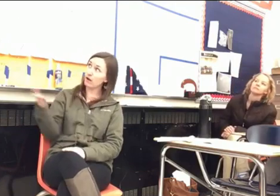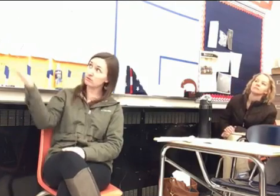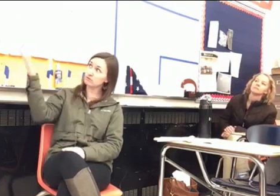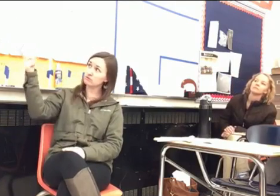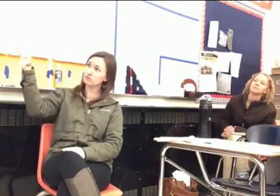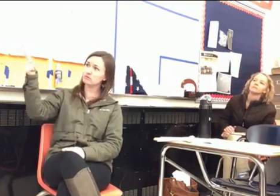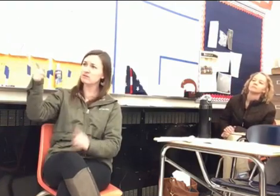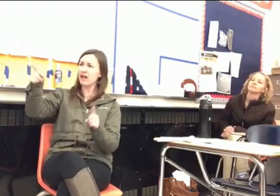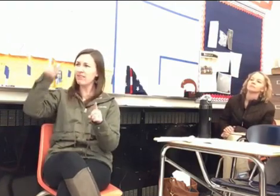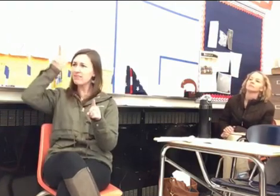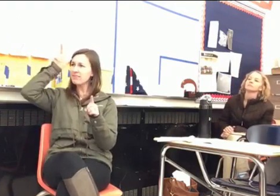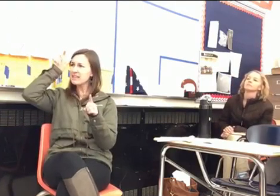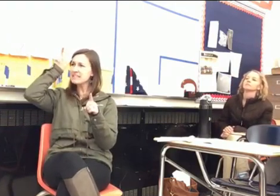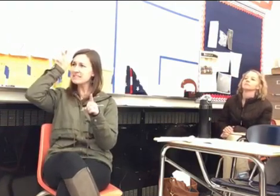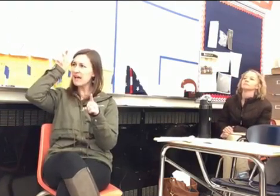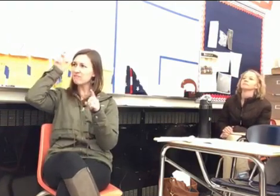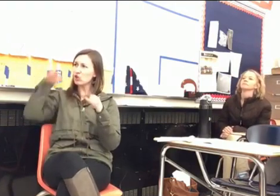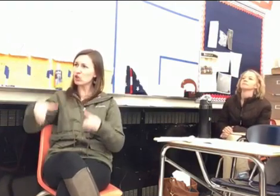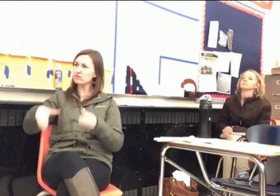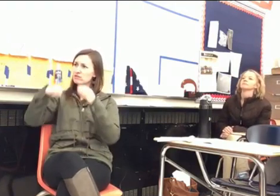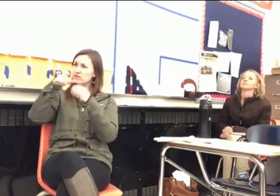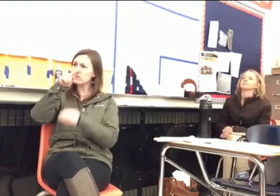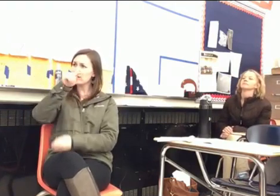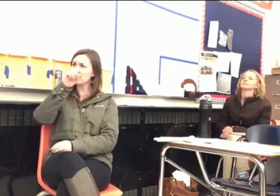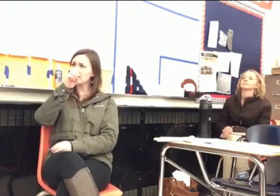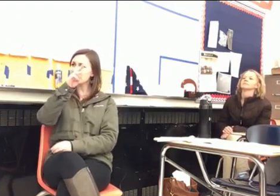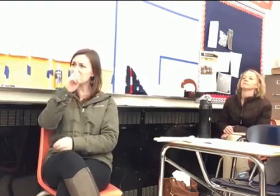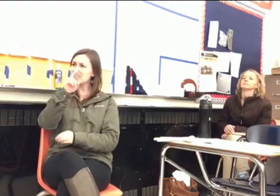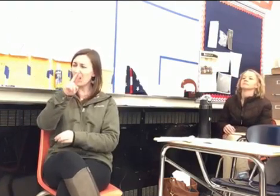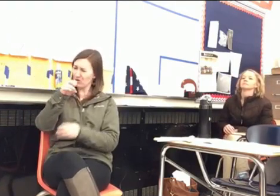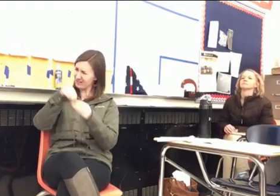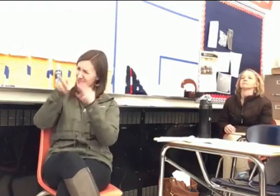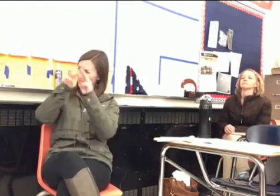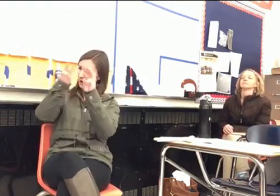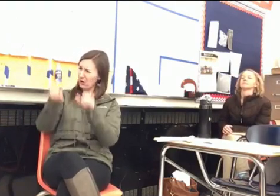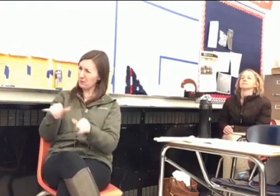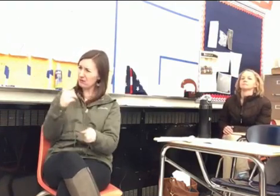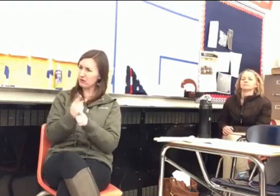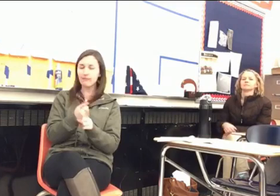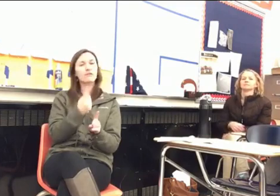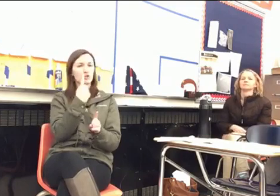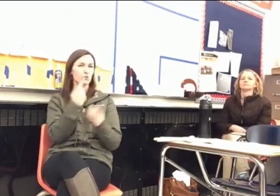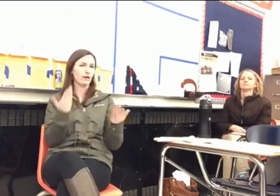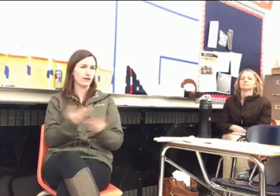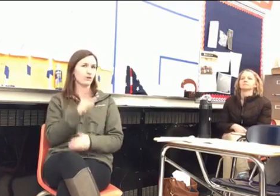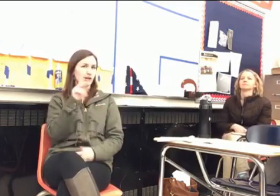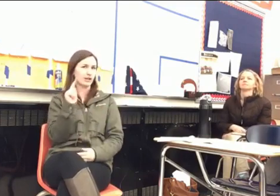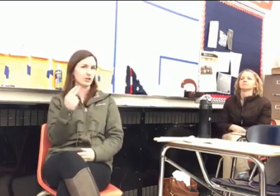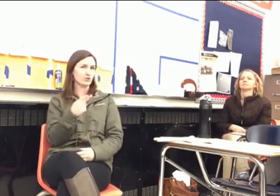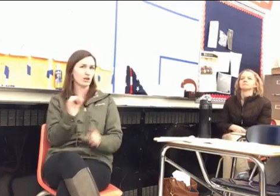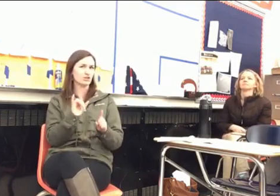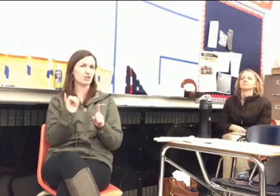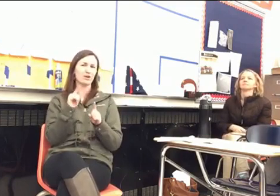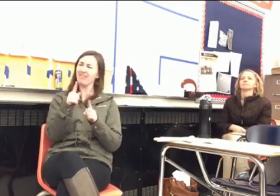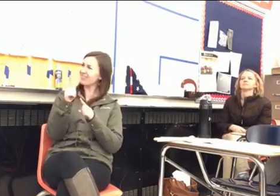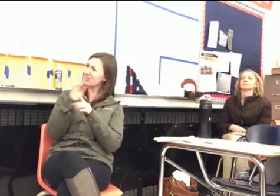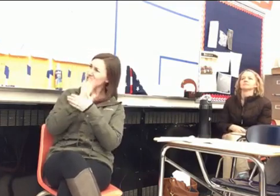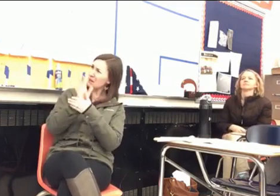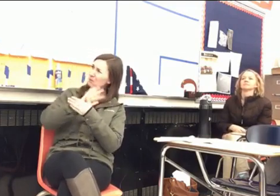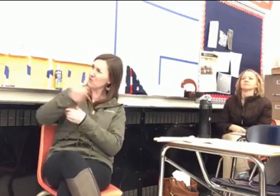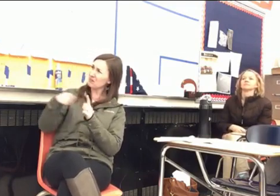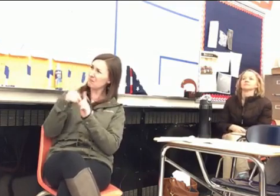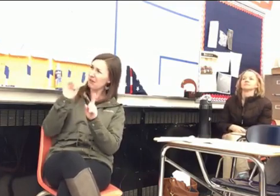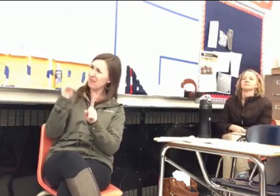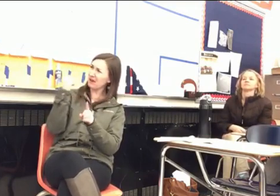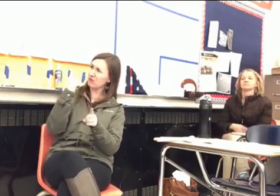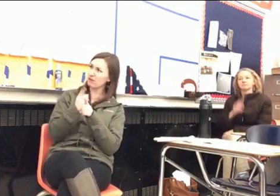Devil's Tower, but it's in Wyoming. There's a Devil's Tower here in Utah as well. Isn't there a movie based off this? This is in a ton of